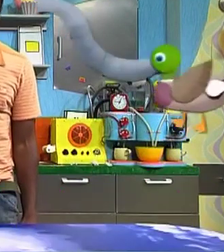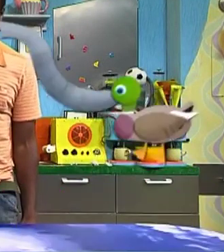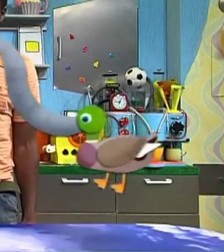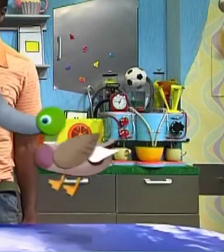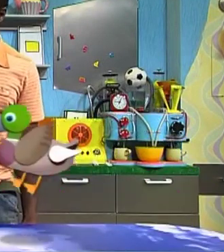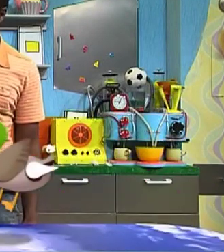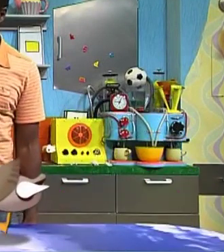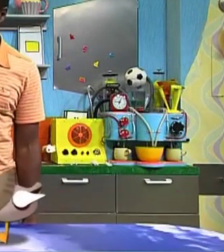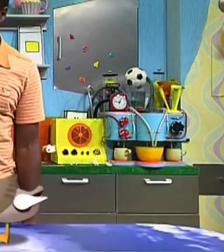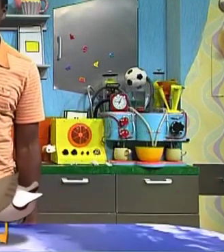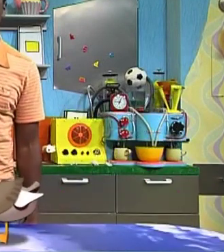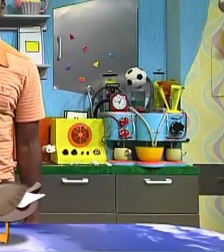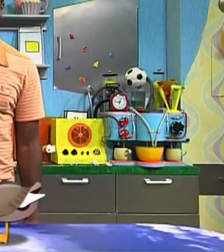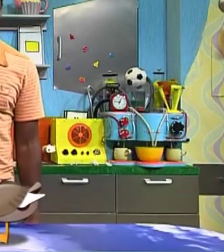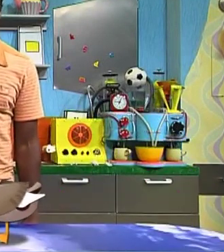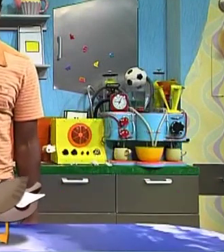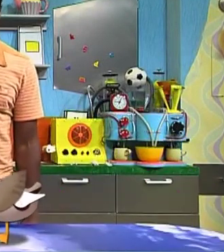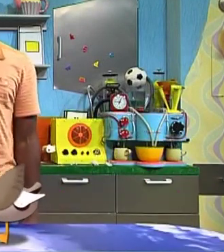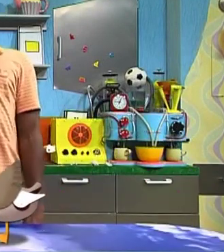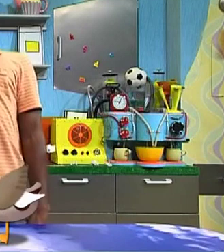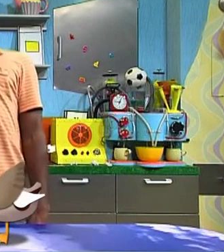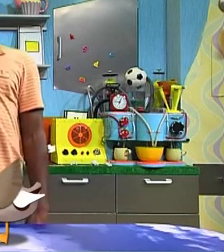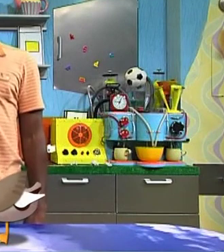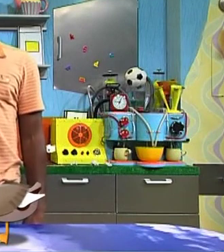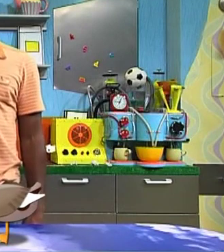snakes had feathers, and ducks